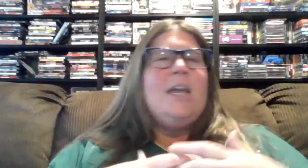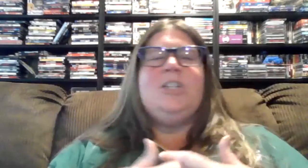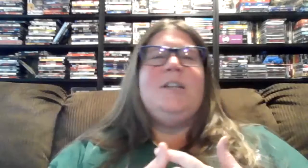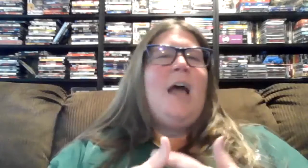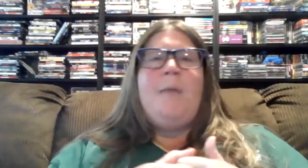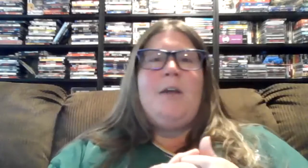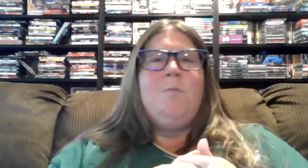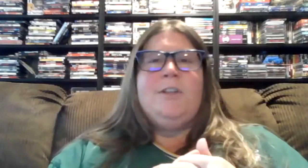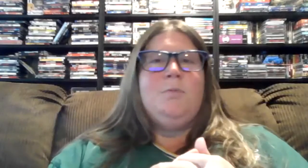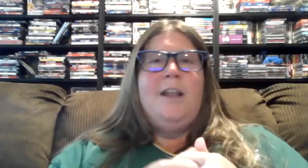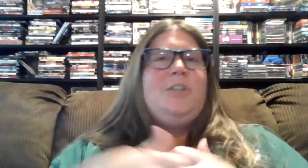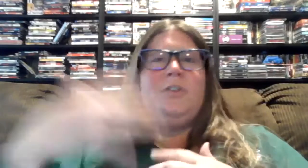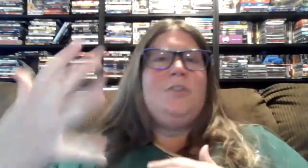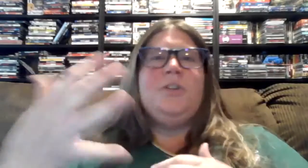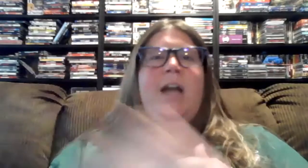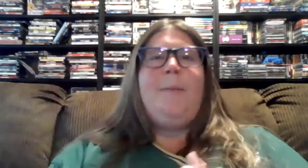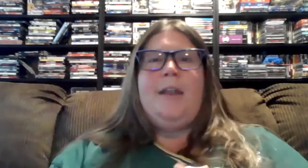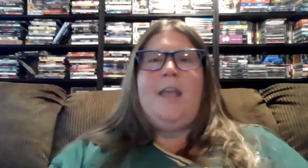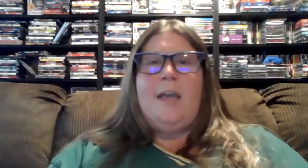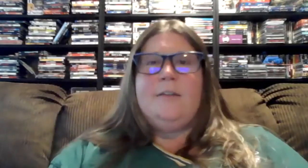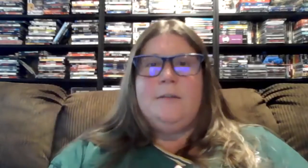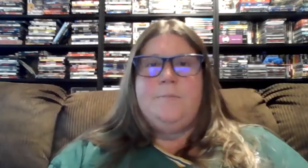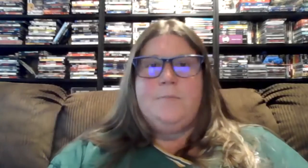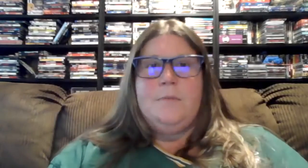should not matter which one, and you just use your dominant hand.